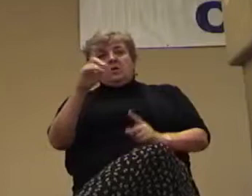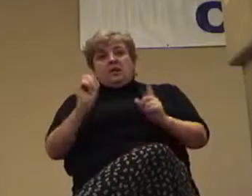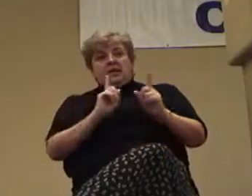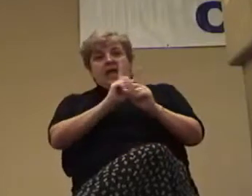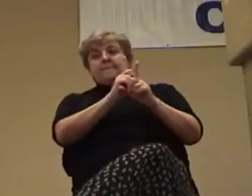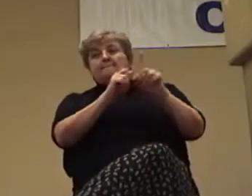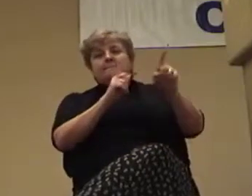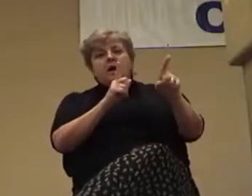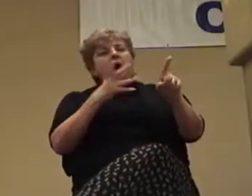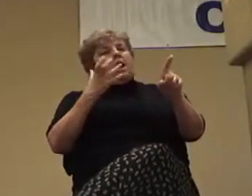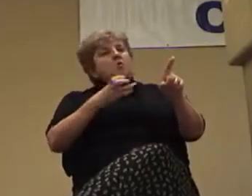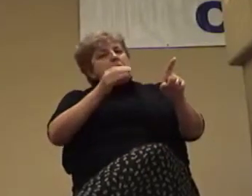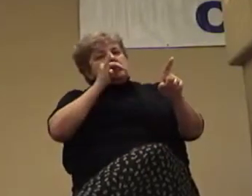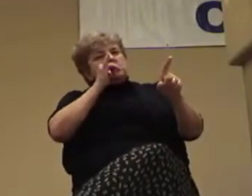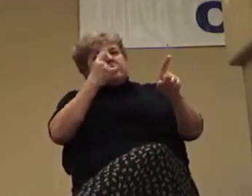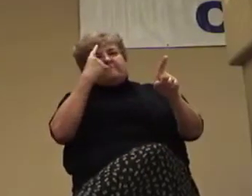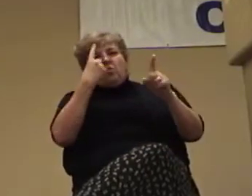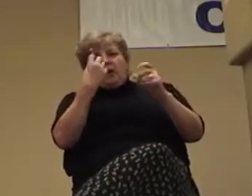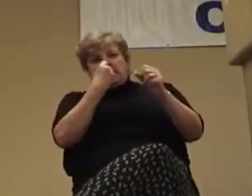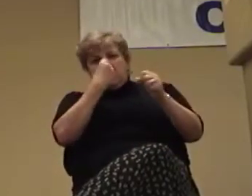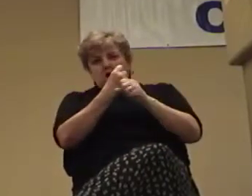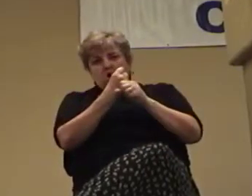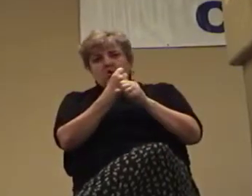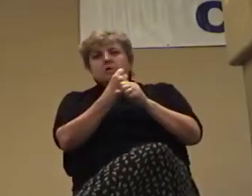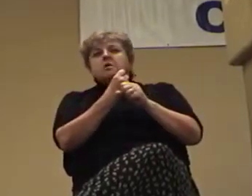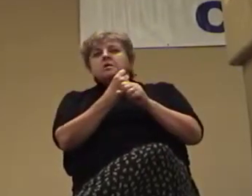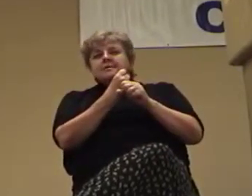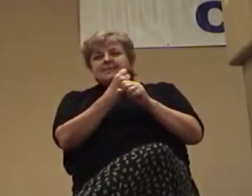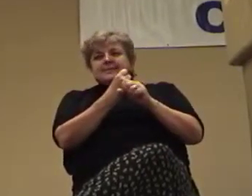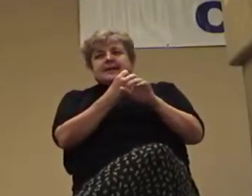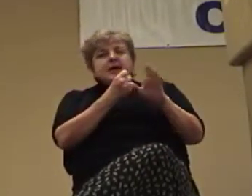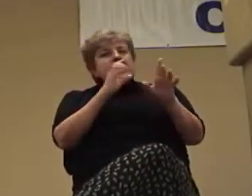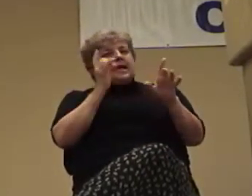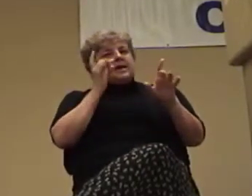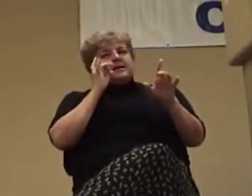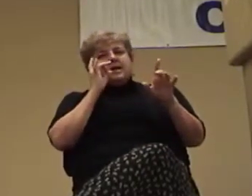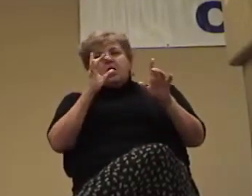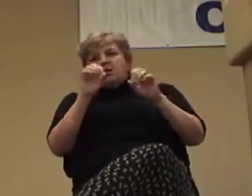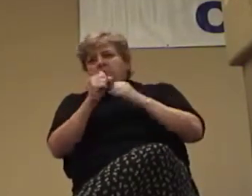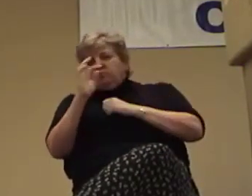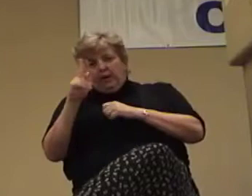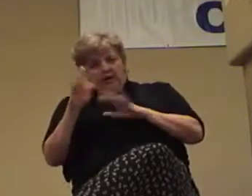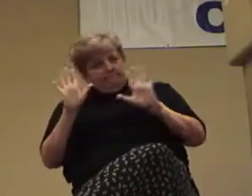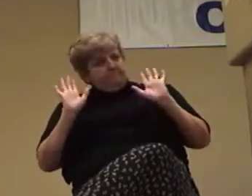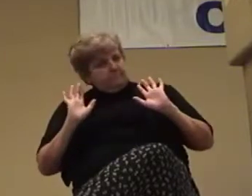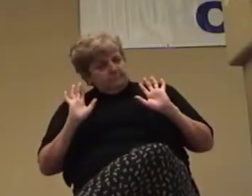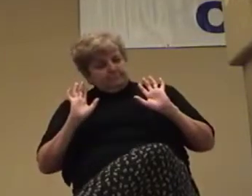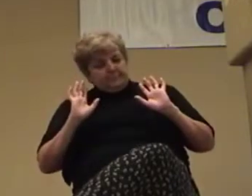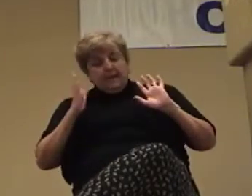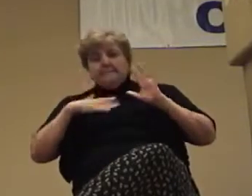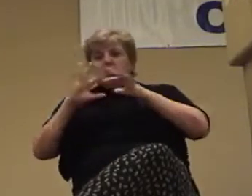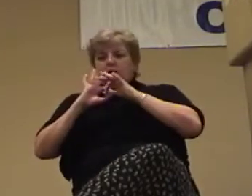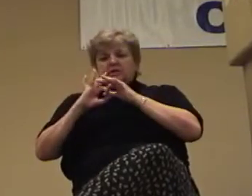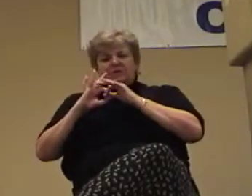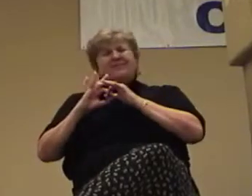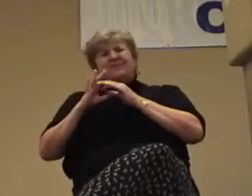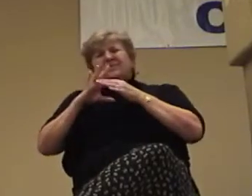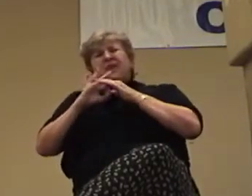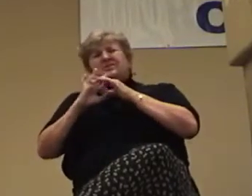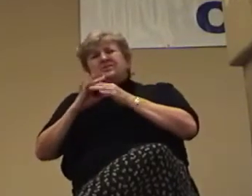wanted to drink for a year at that point. I had gone through a horrible breakup. The relationship was bad, but why leave?